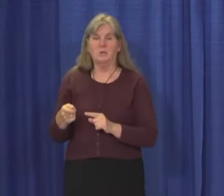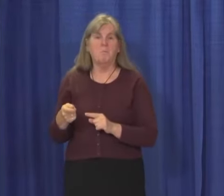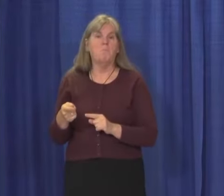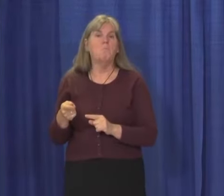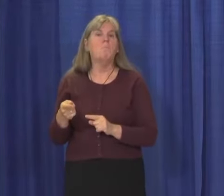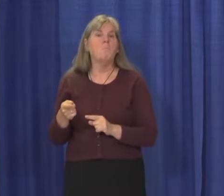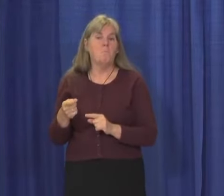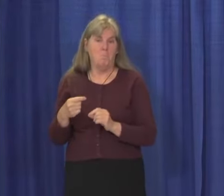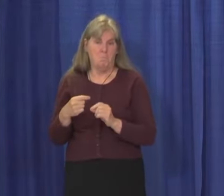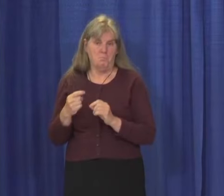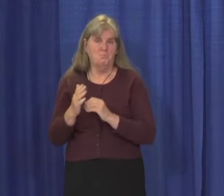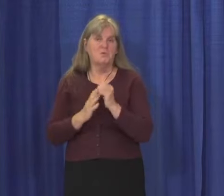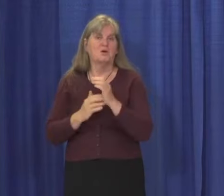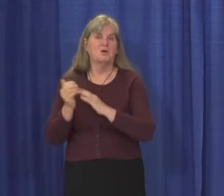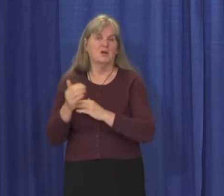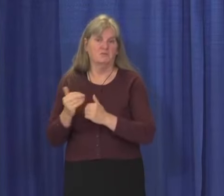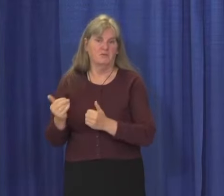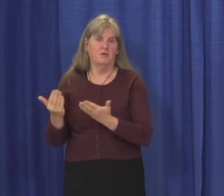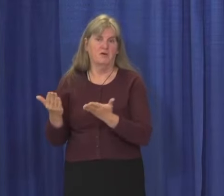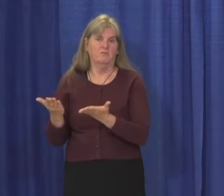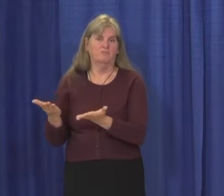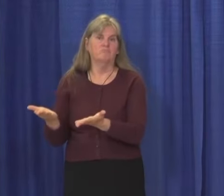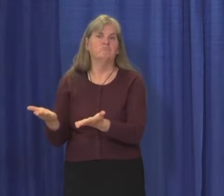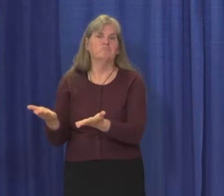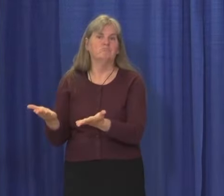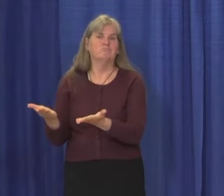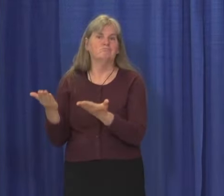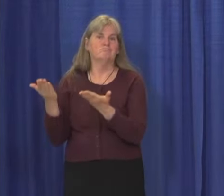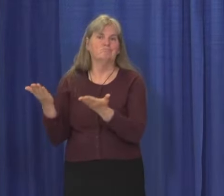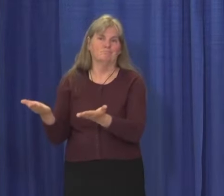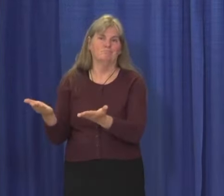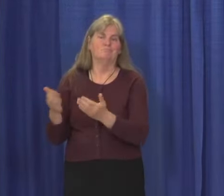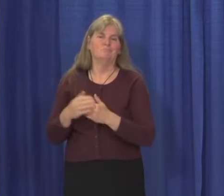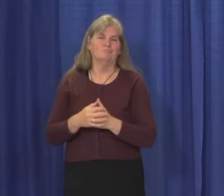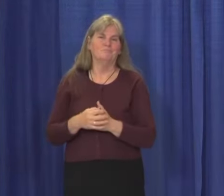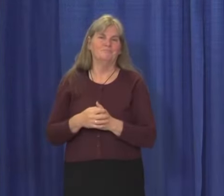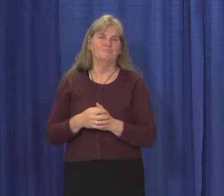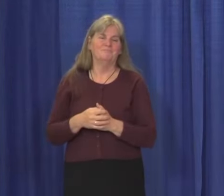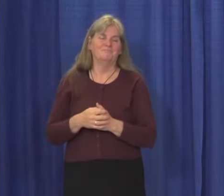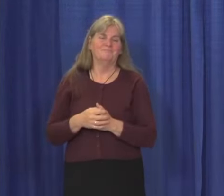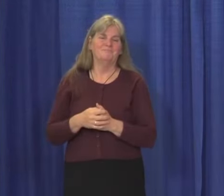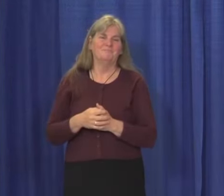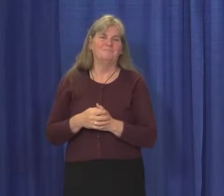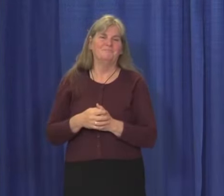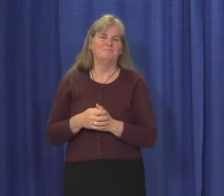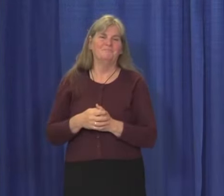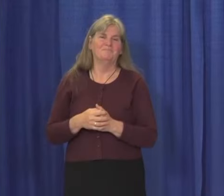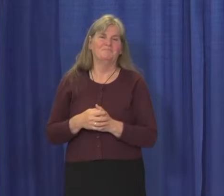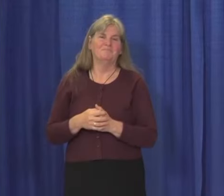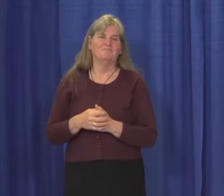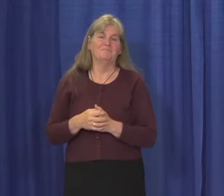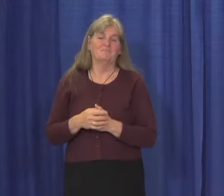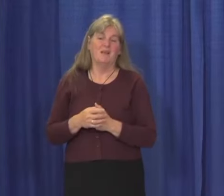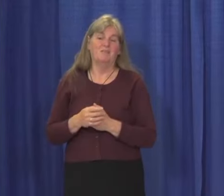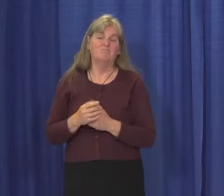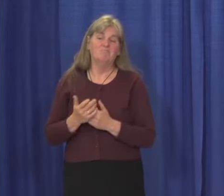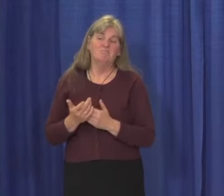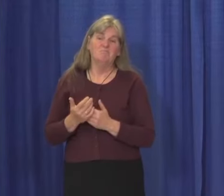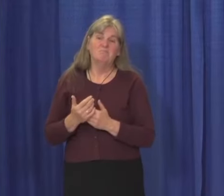much more comfortable with that being as low risk as